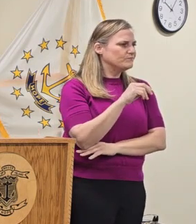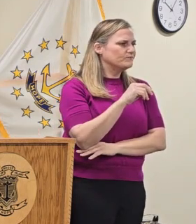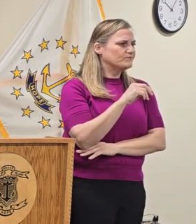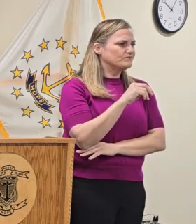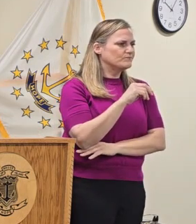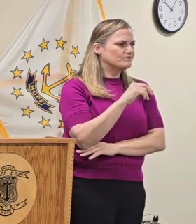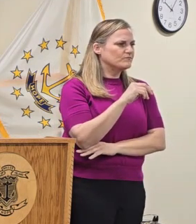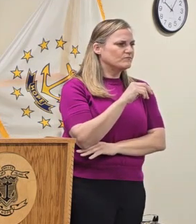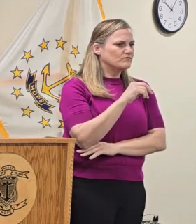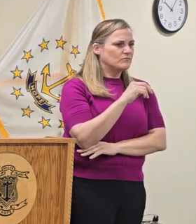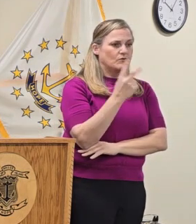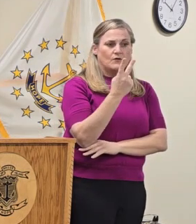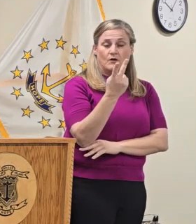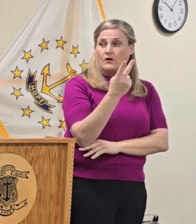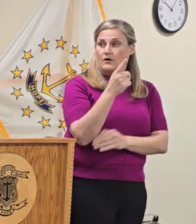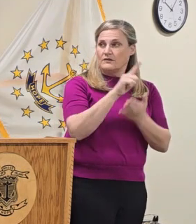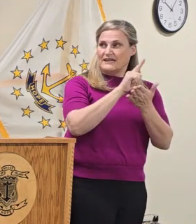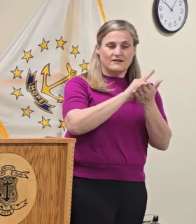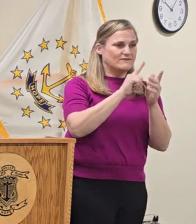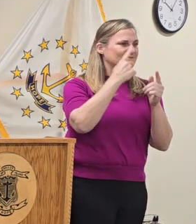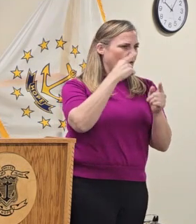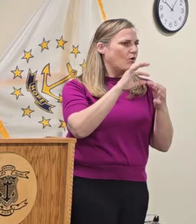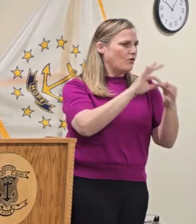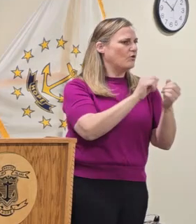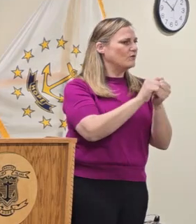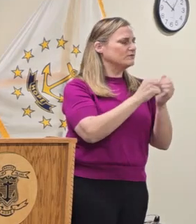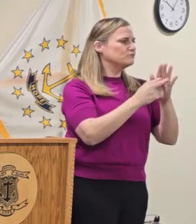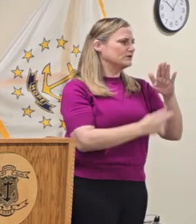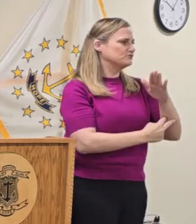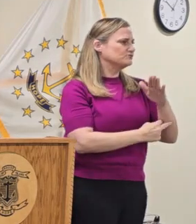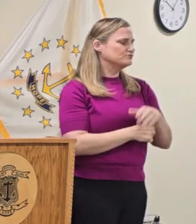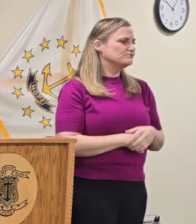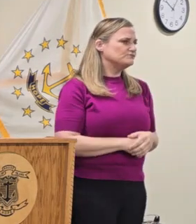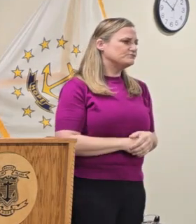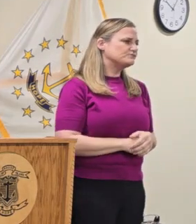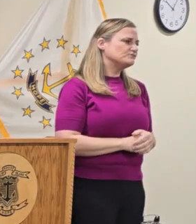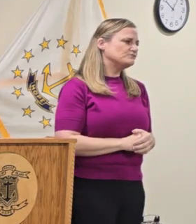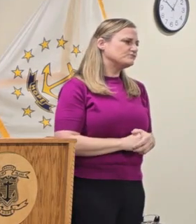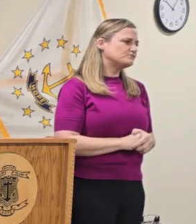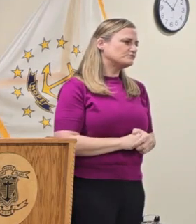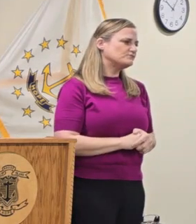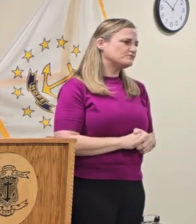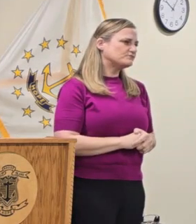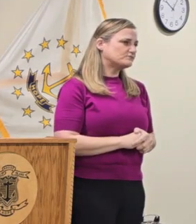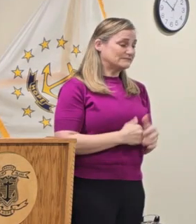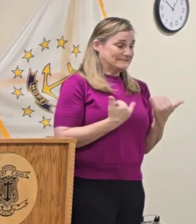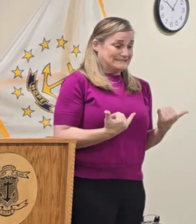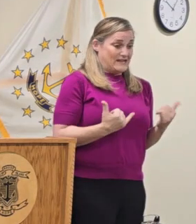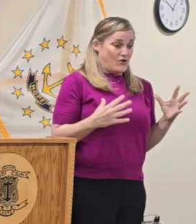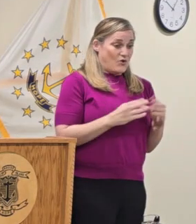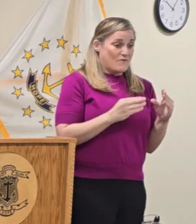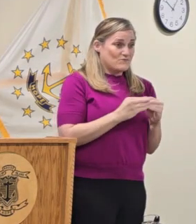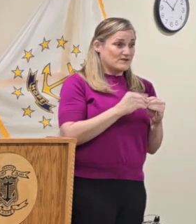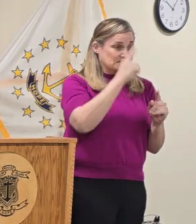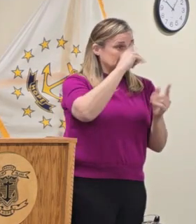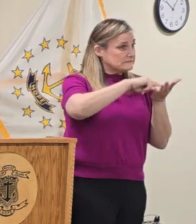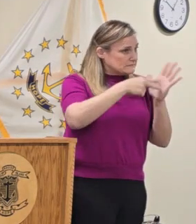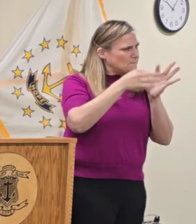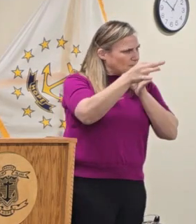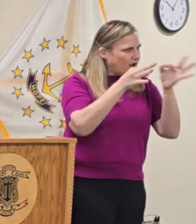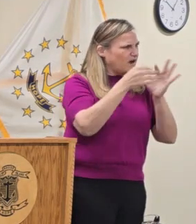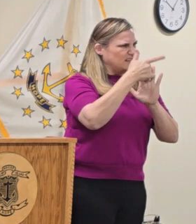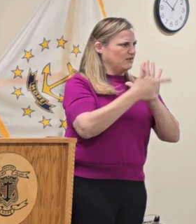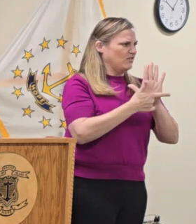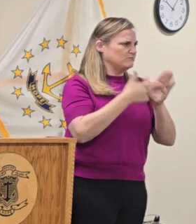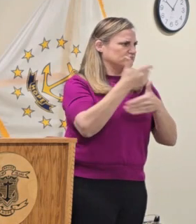That's what we intend to focus on today. That'll be the focus of this briefing, is to let you know the purpose of